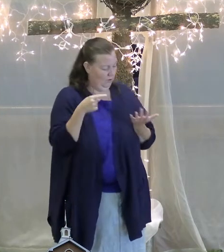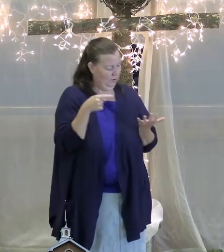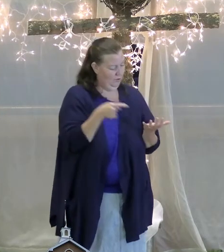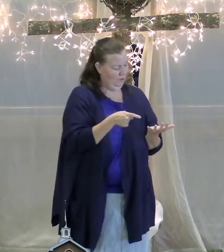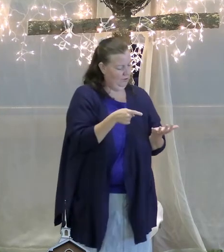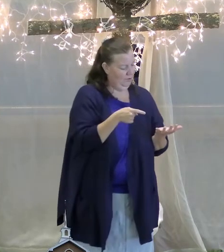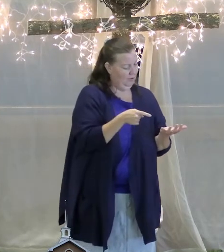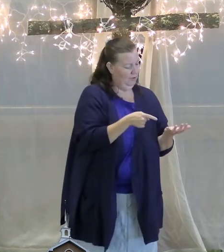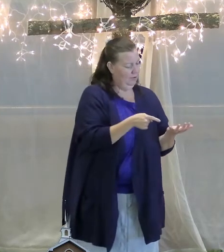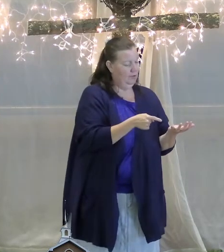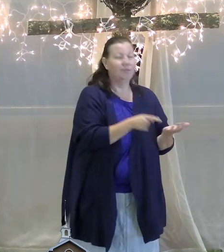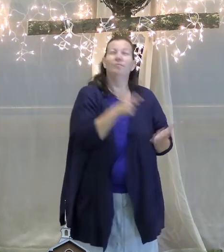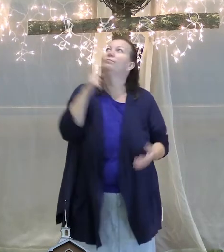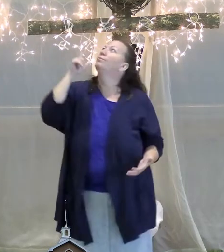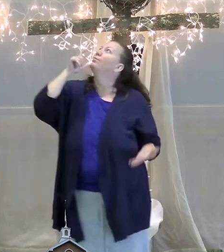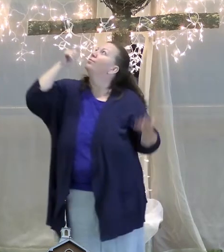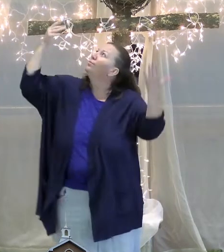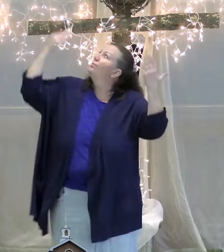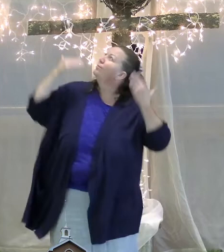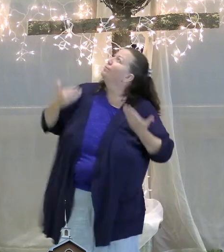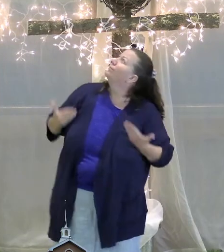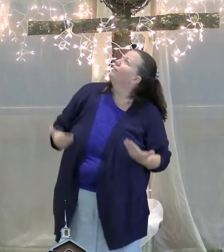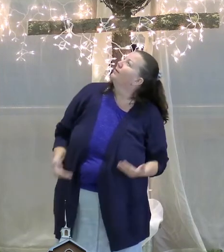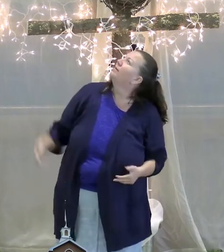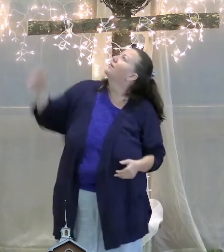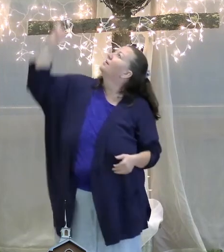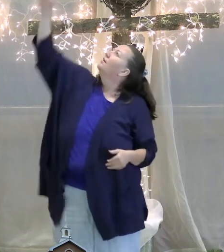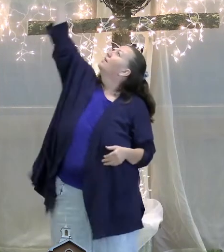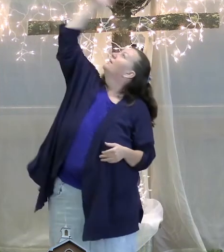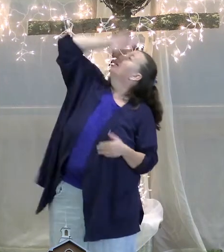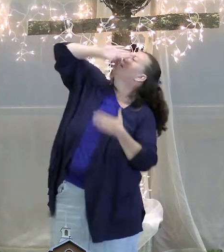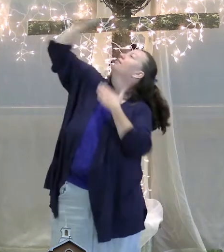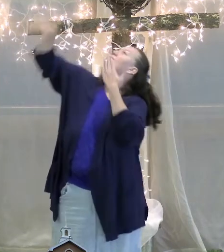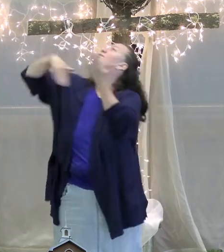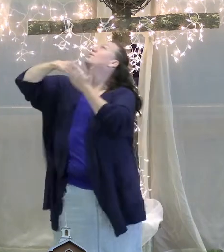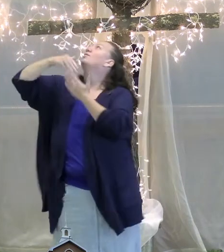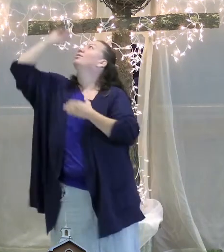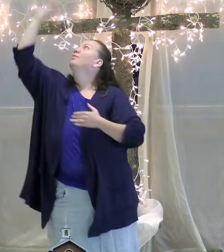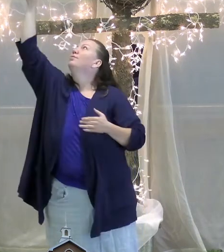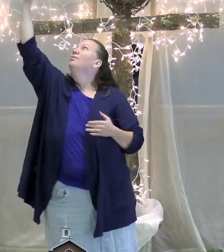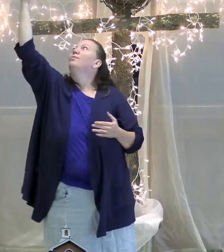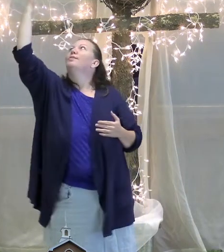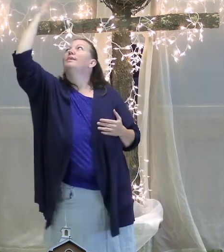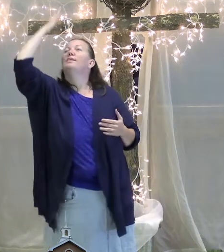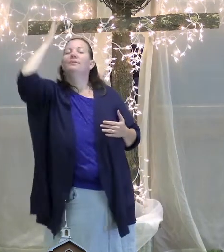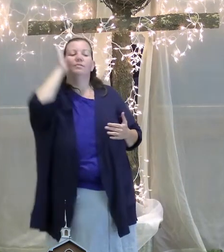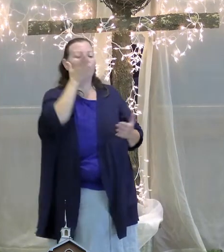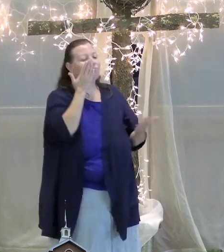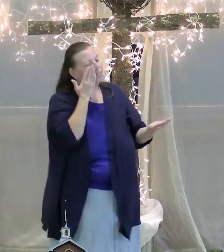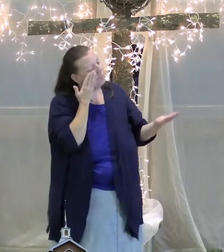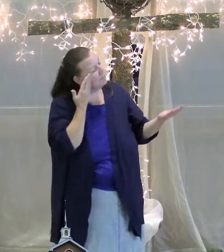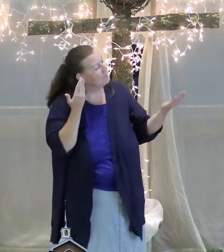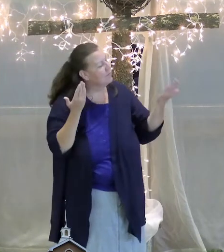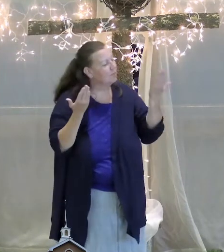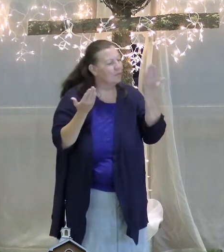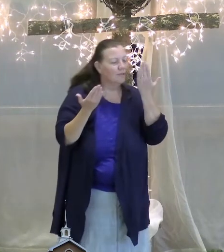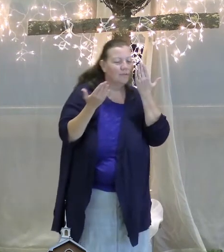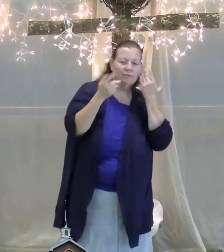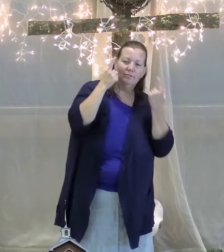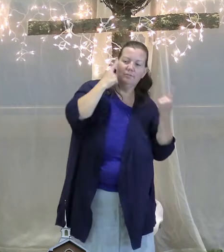heart? And who am I that the God of all grace wipes the tears from my face